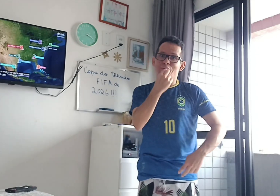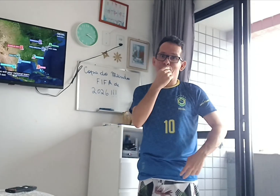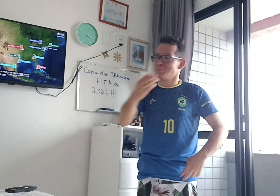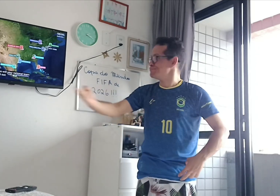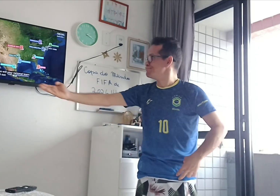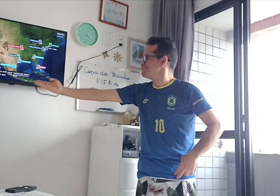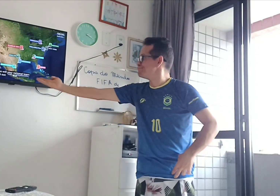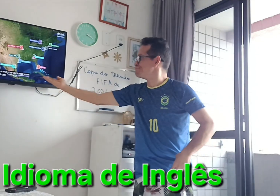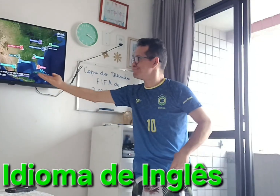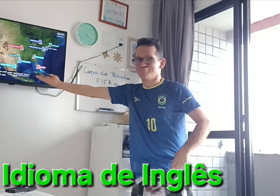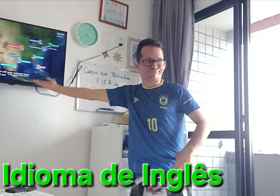out.